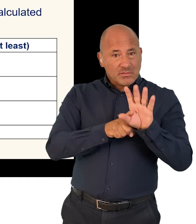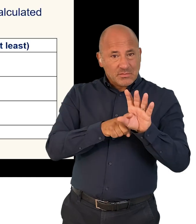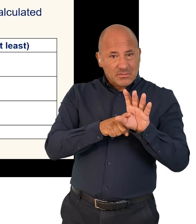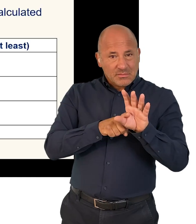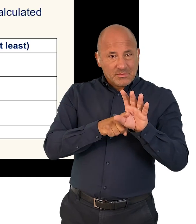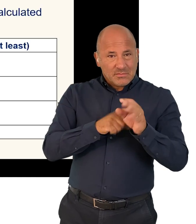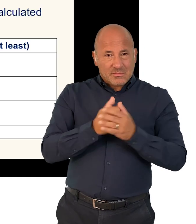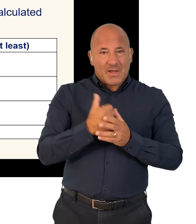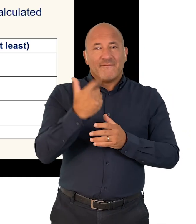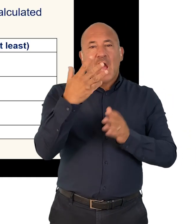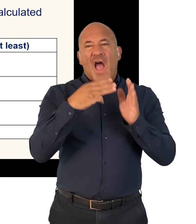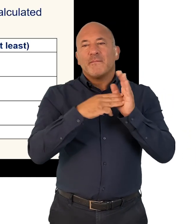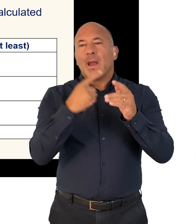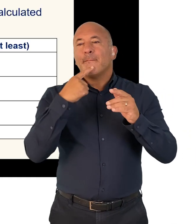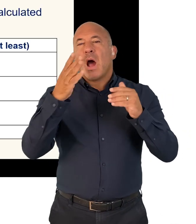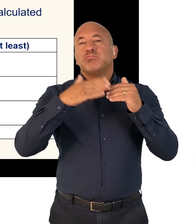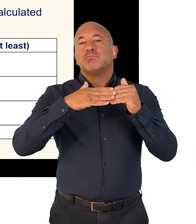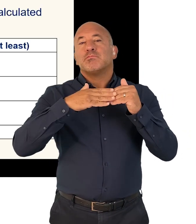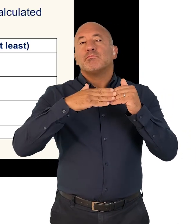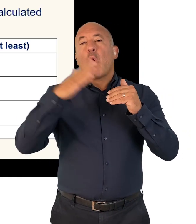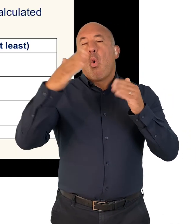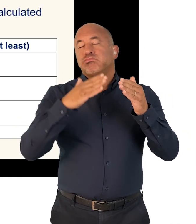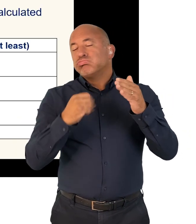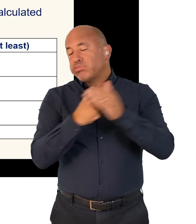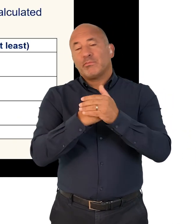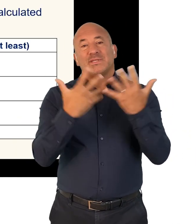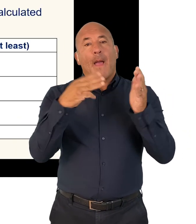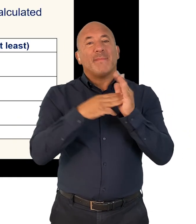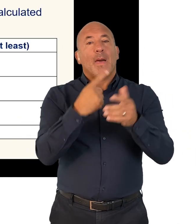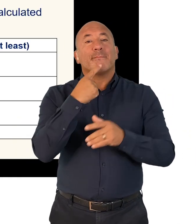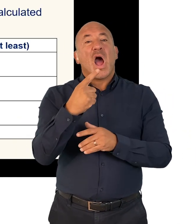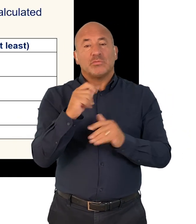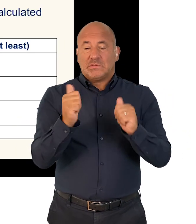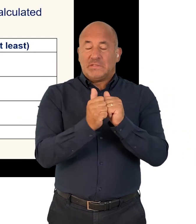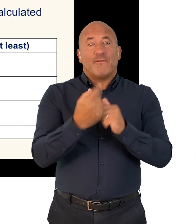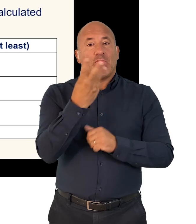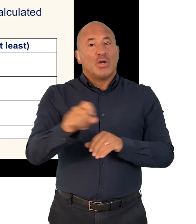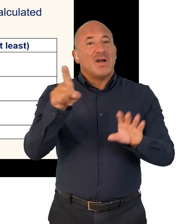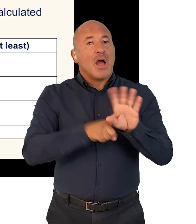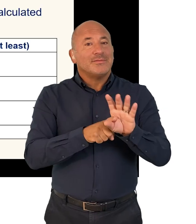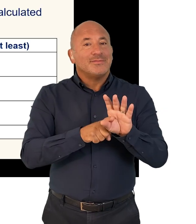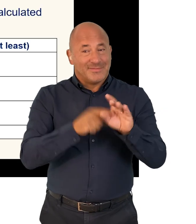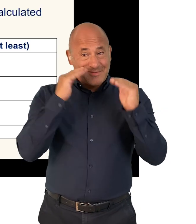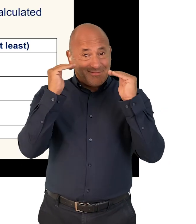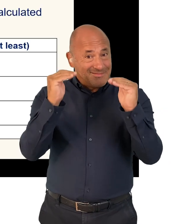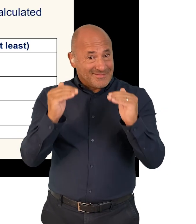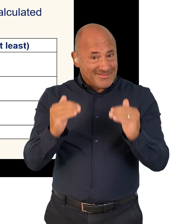years. And finally, above 5 million and up to including £10 million is 30 years.